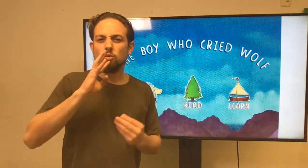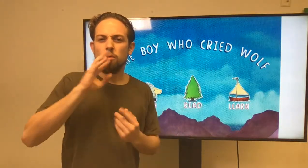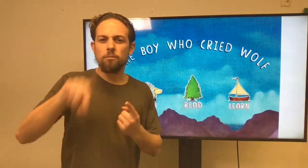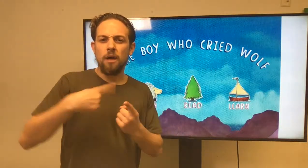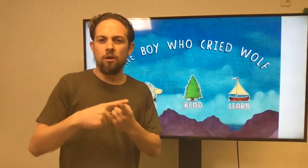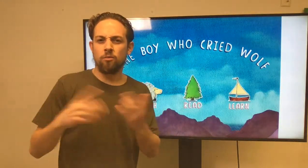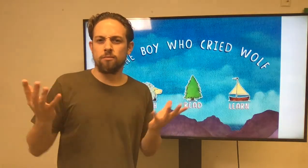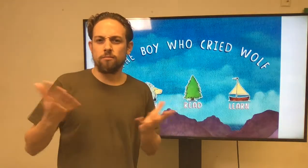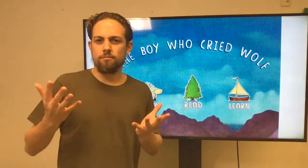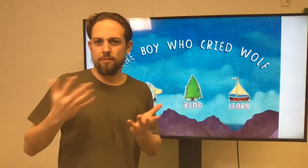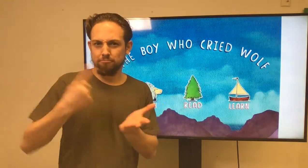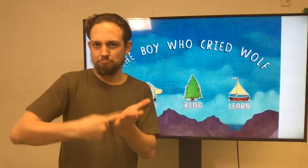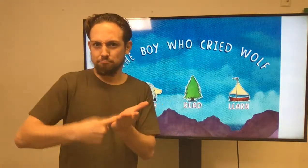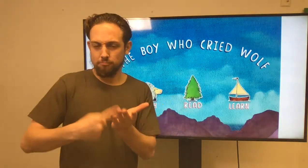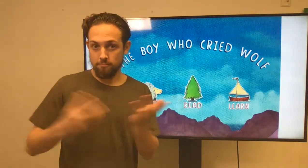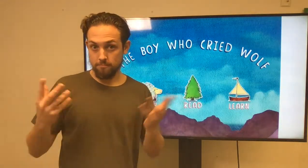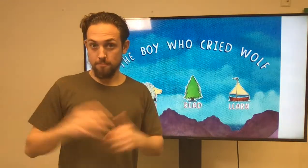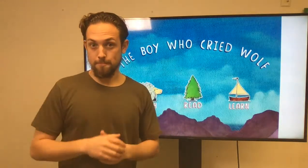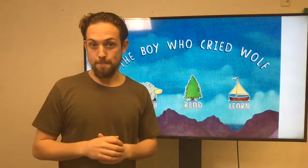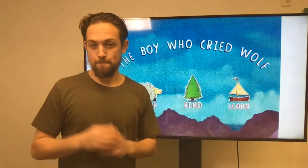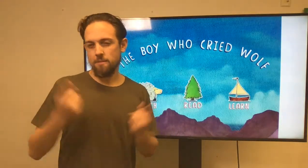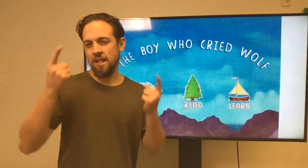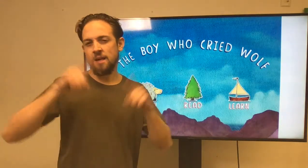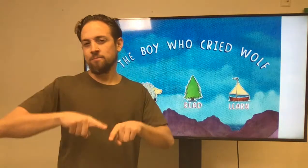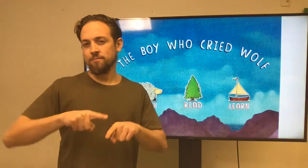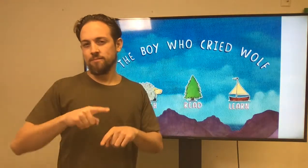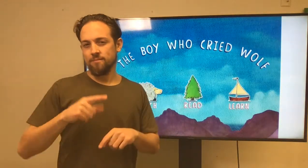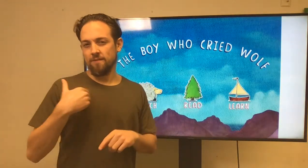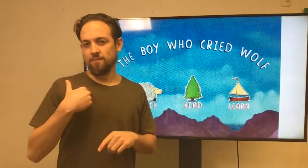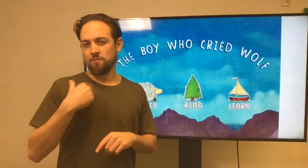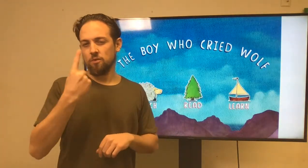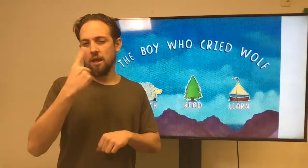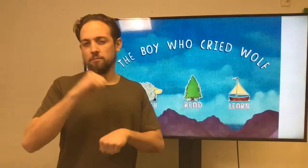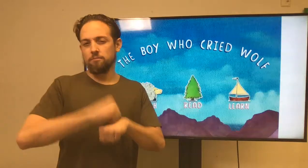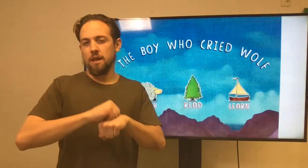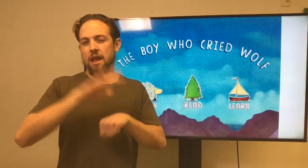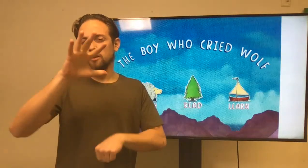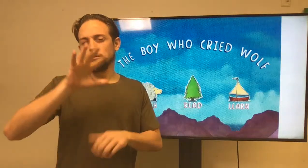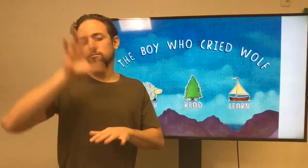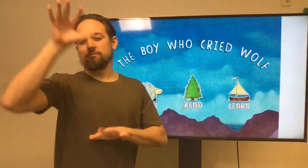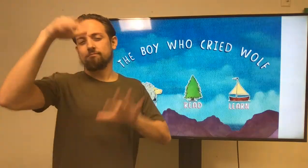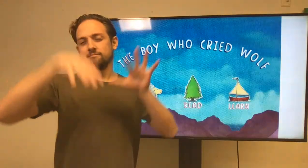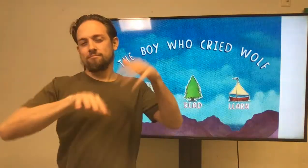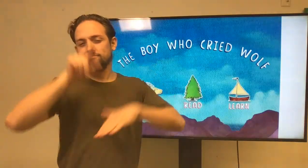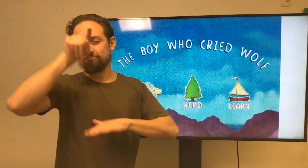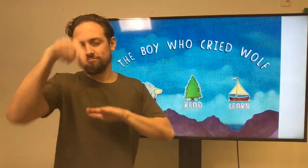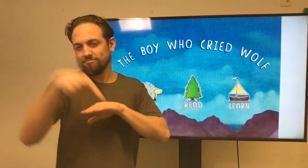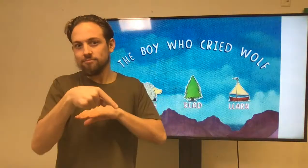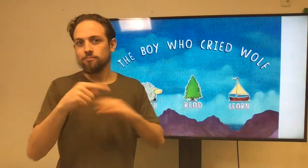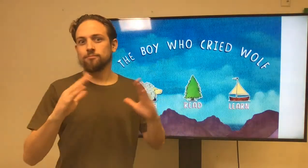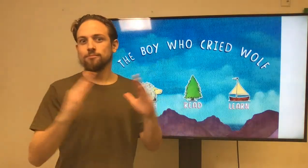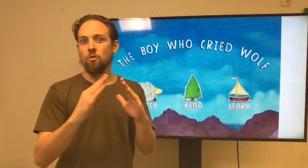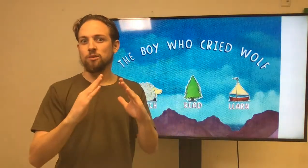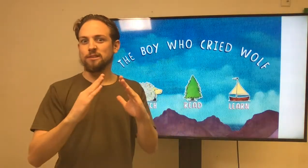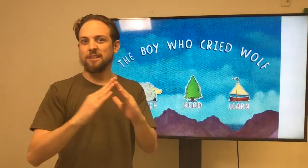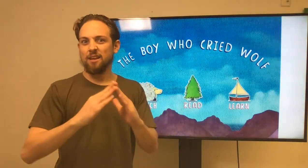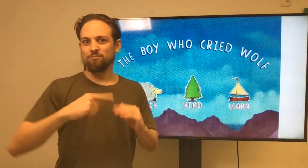I want to quickly review the setting and the story of The Boy Who Cried Wolf.